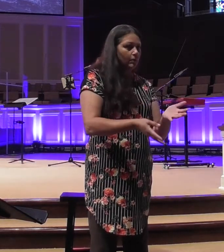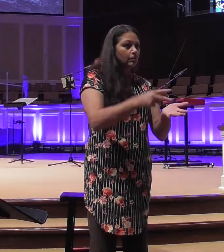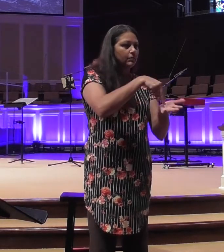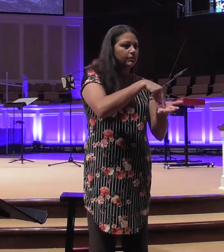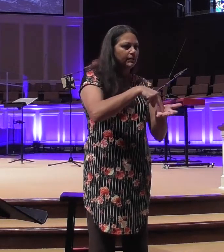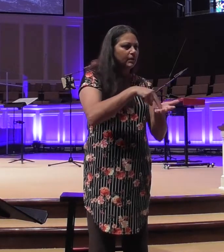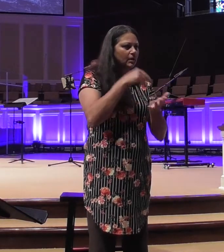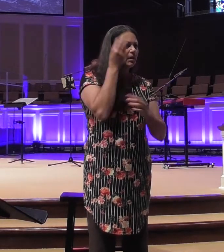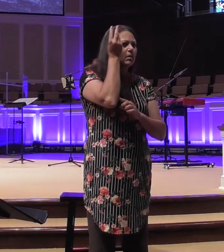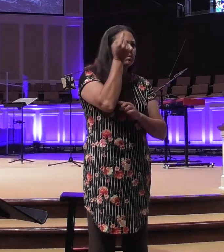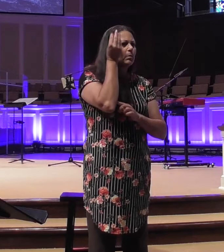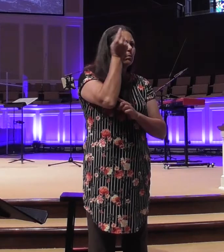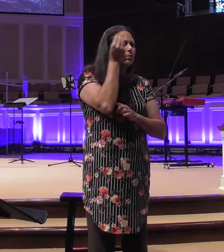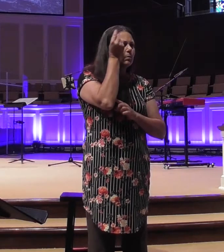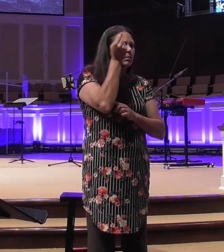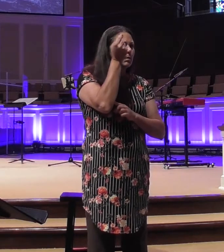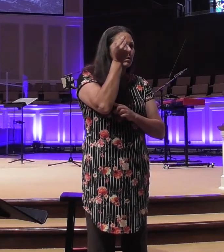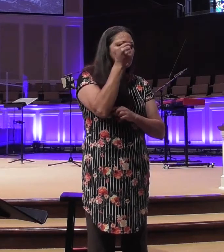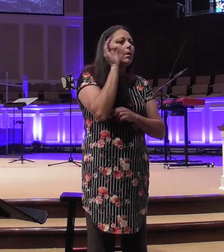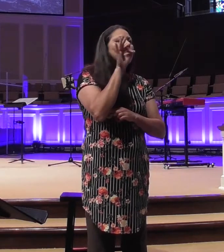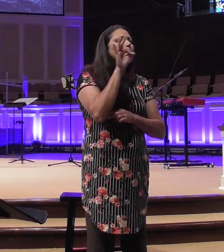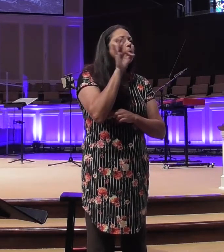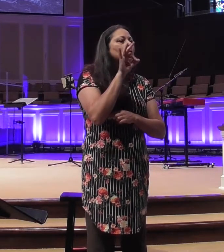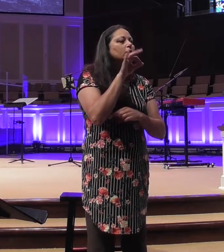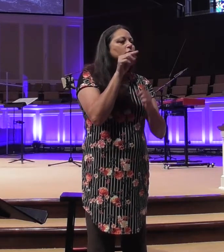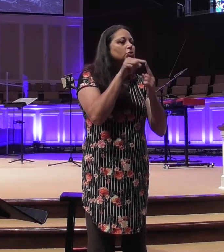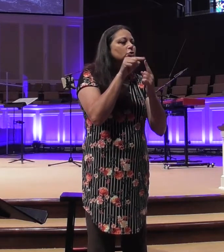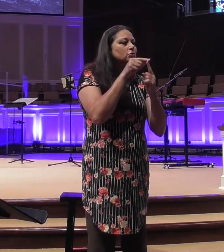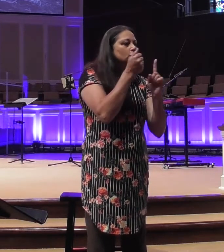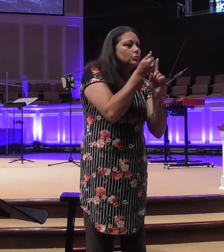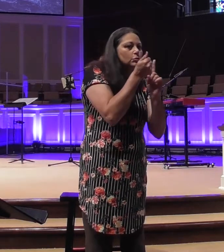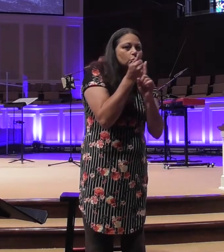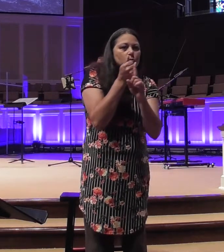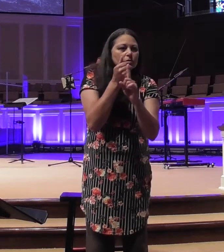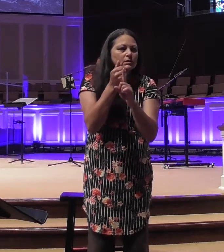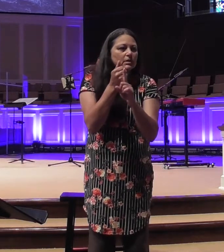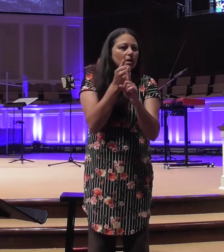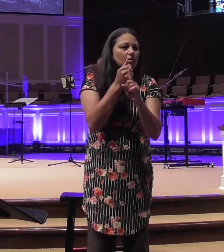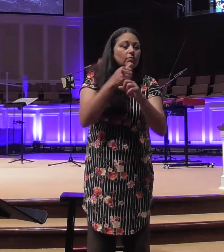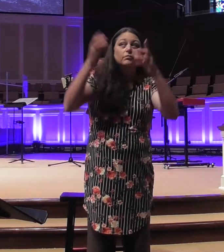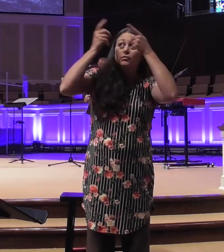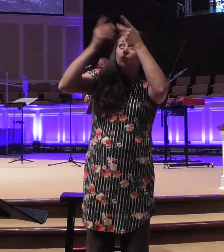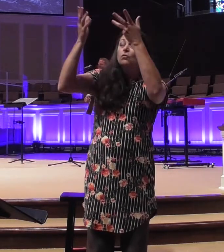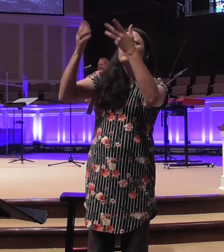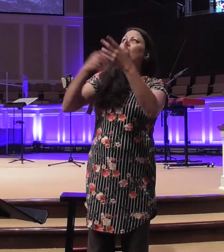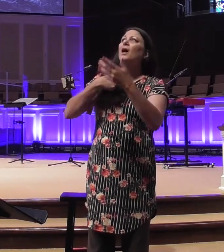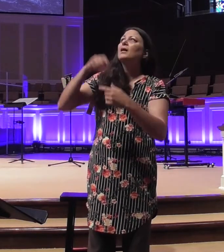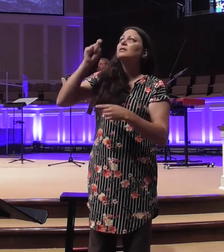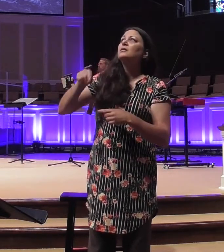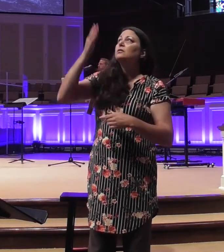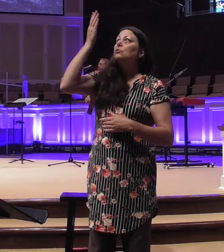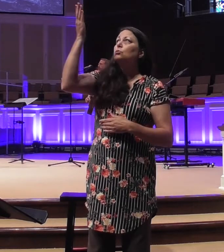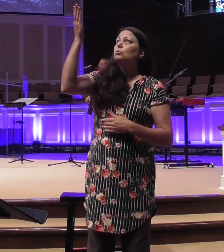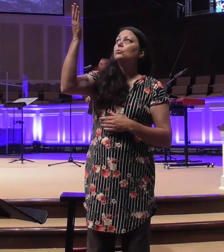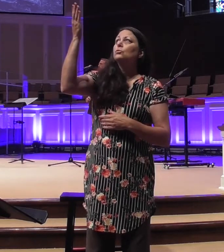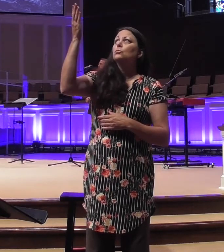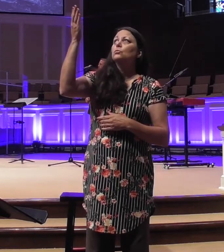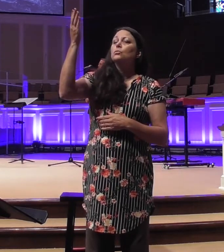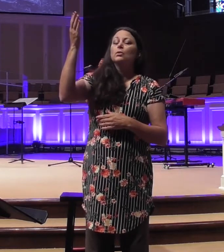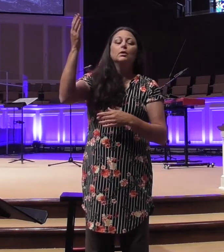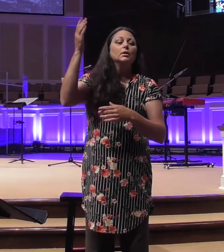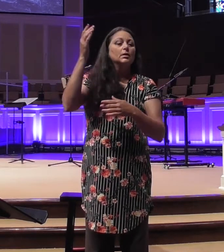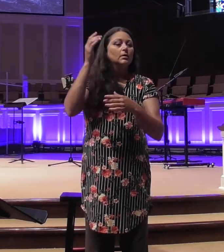Preach the gospel to yourself. God, I need you. Preach the gospel to yourself.